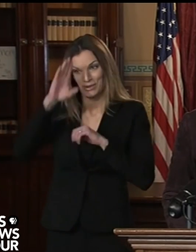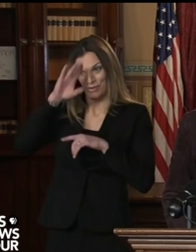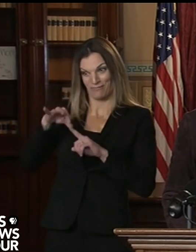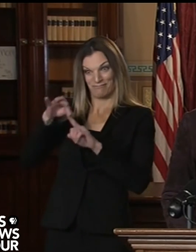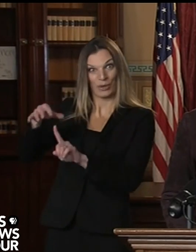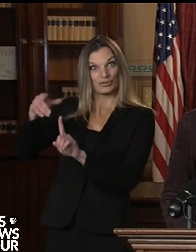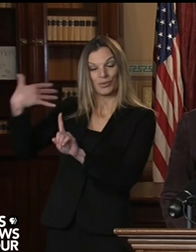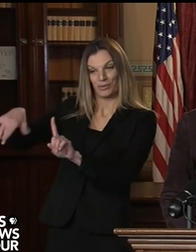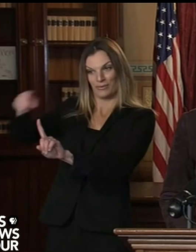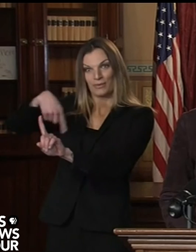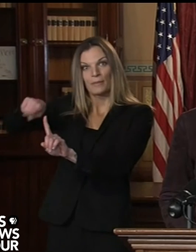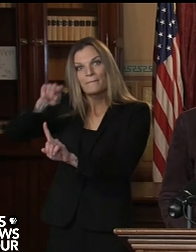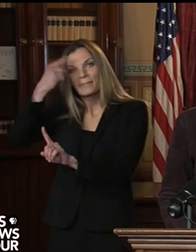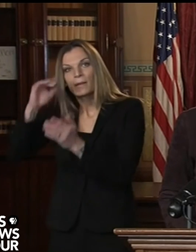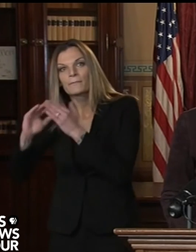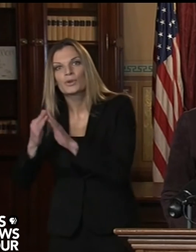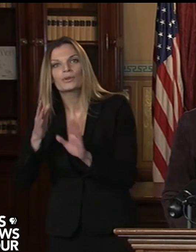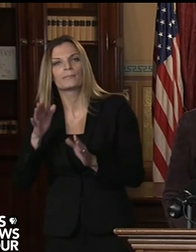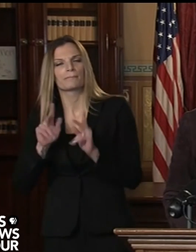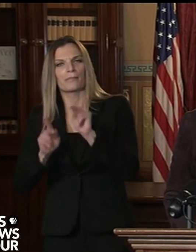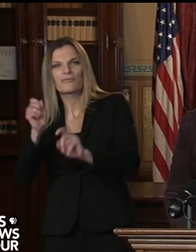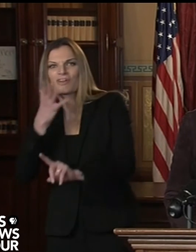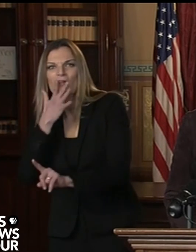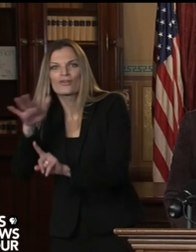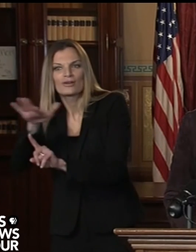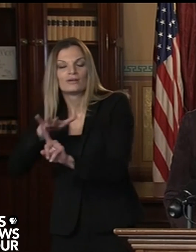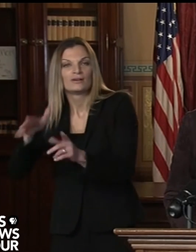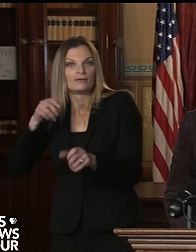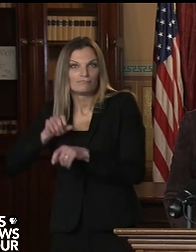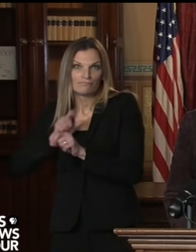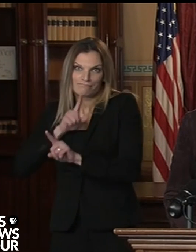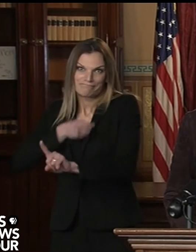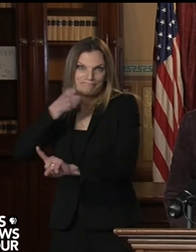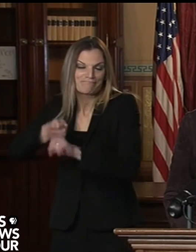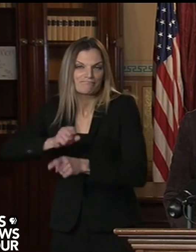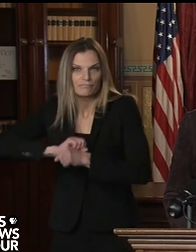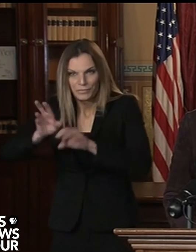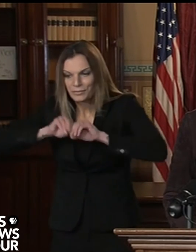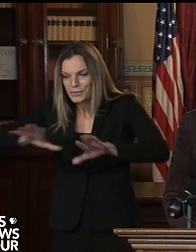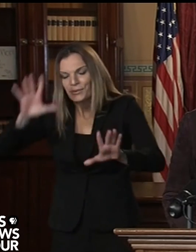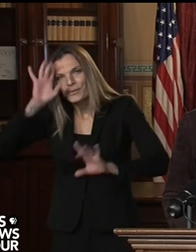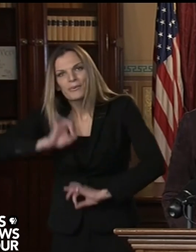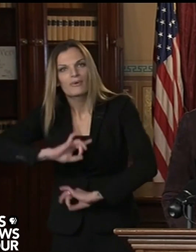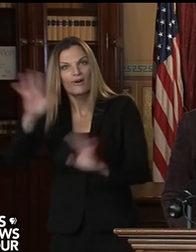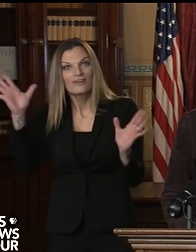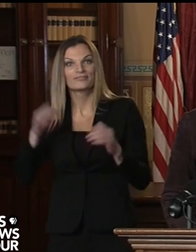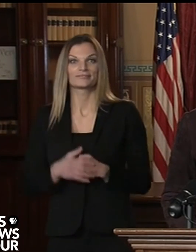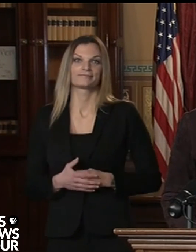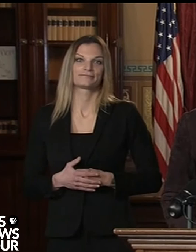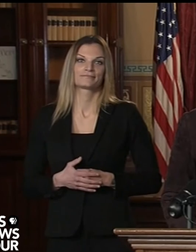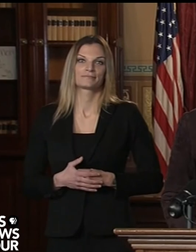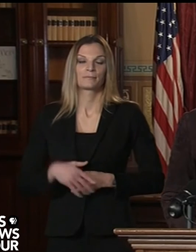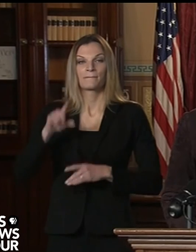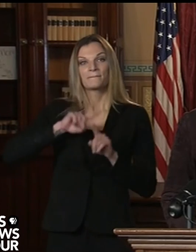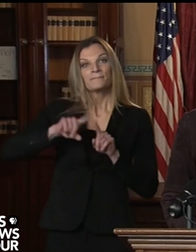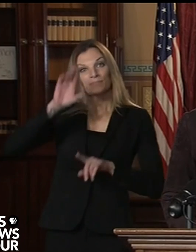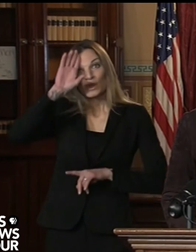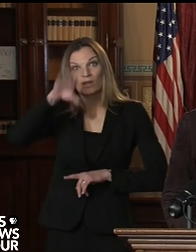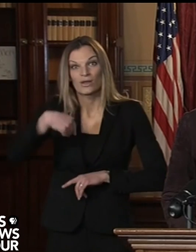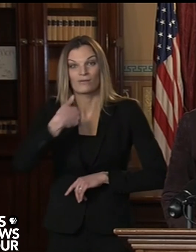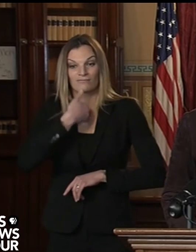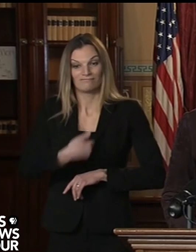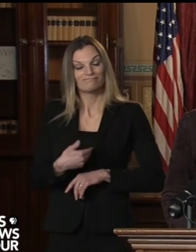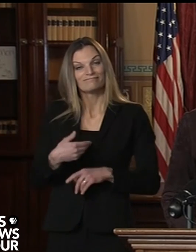black community in particular. Lieutenant Governor Gilchrist, Dr. Khaldun, and I knew from the beginning we could not eradicate